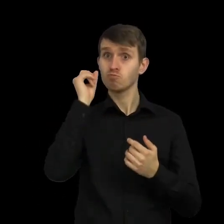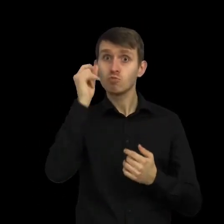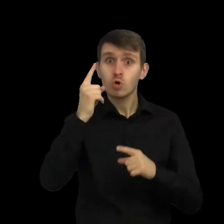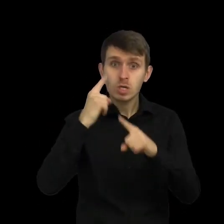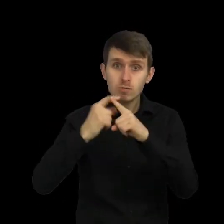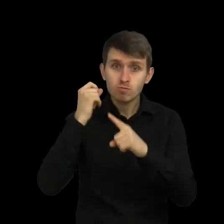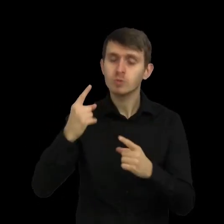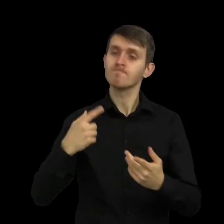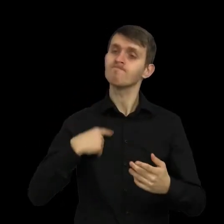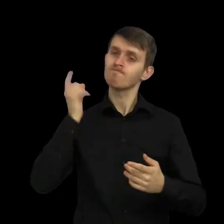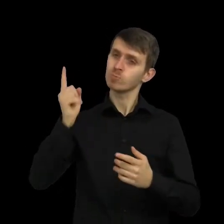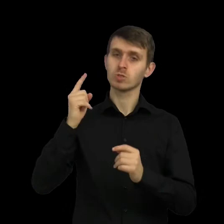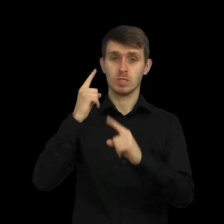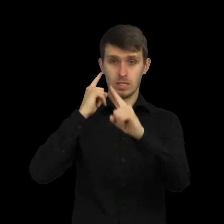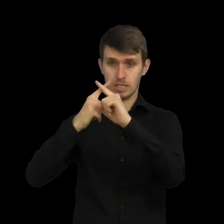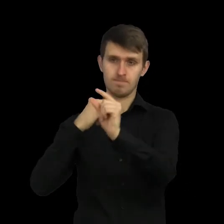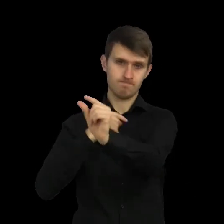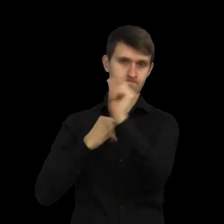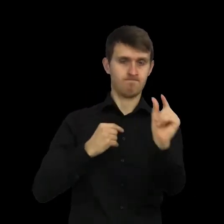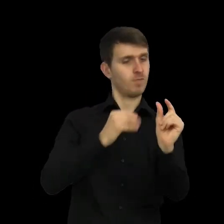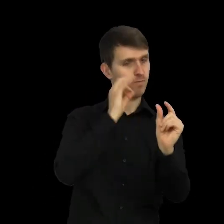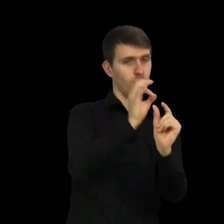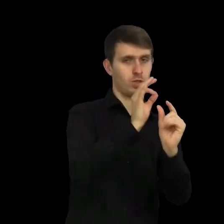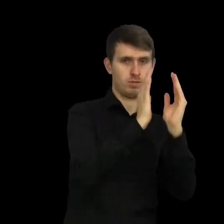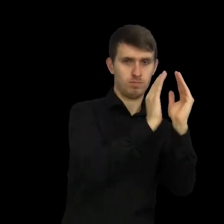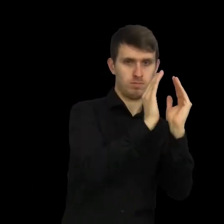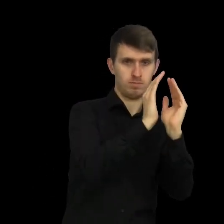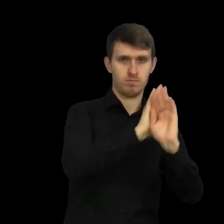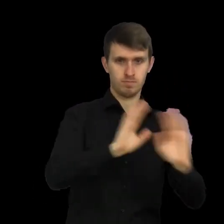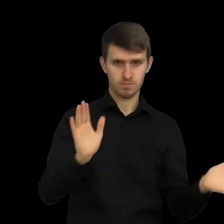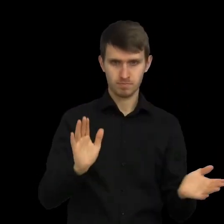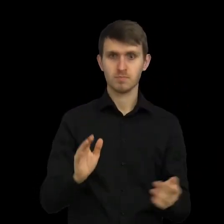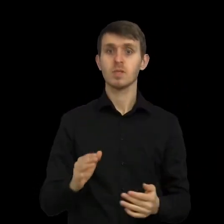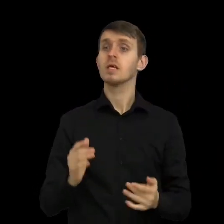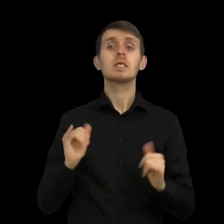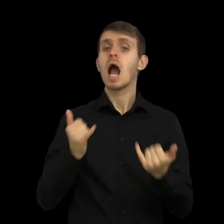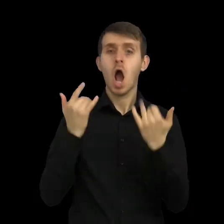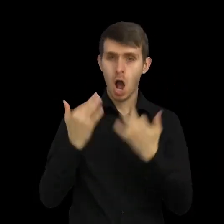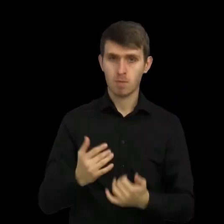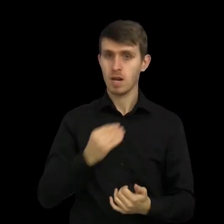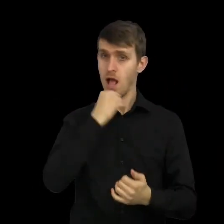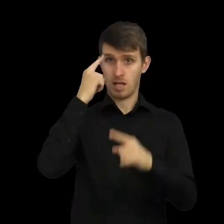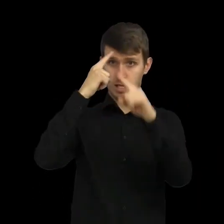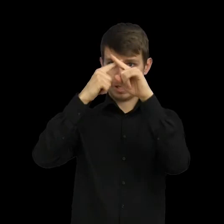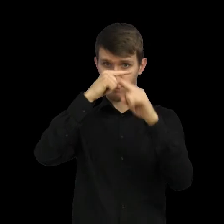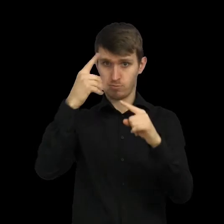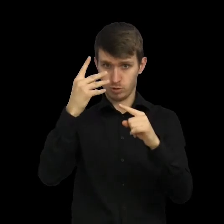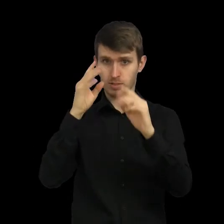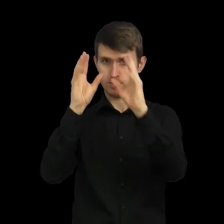2. And we need to solve for x. So really just need to isolate the x variable on one side of this equation. And the best